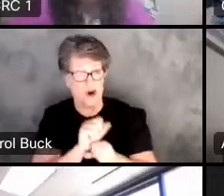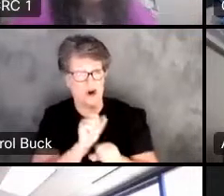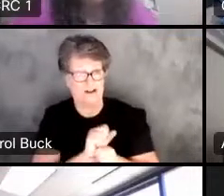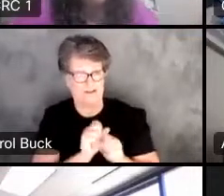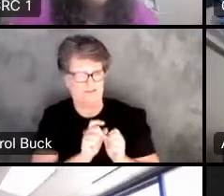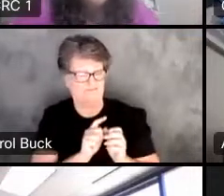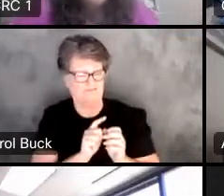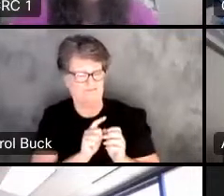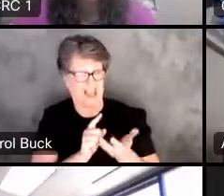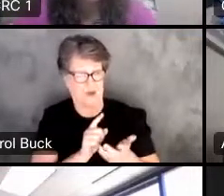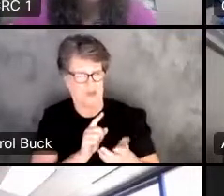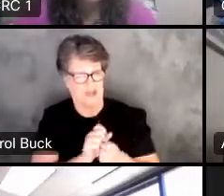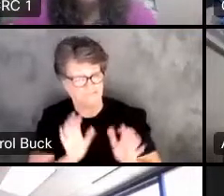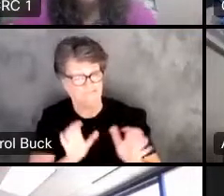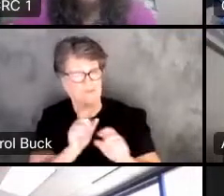for our clients.